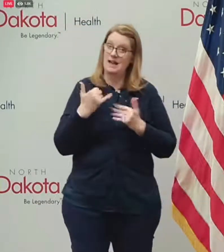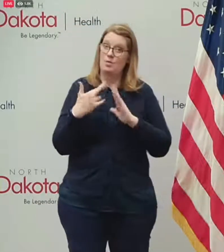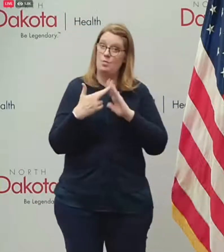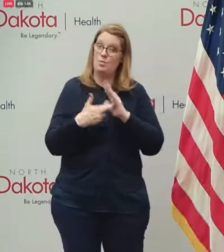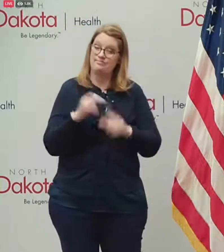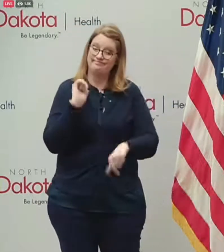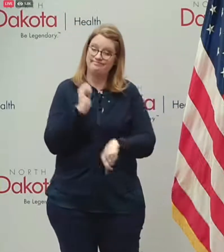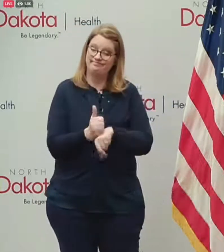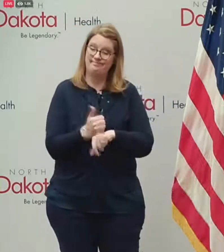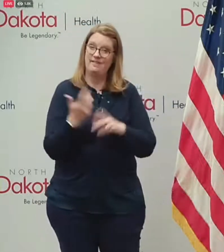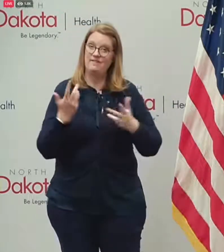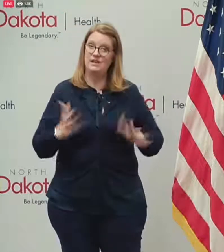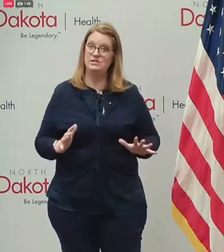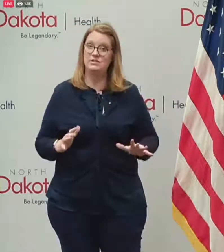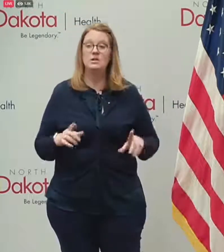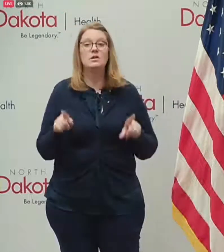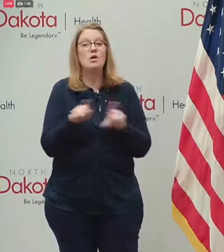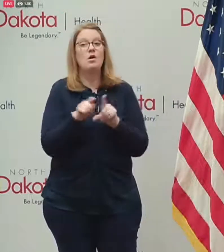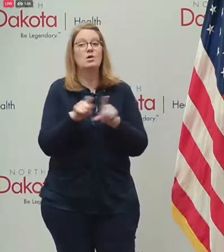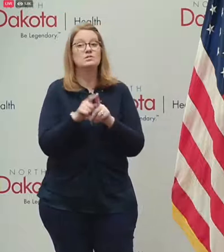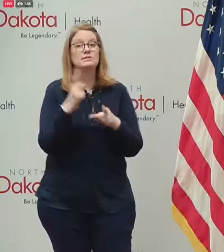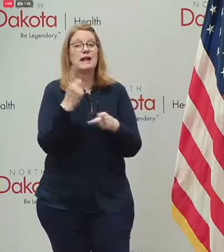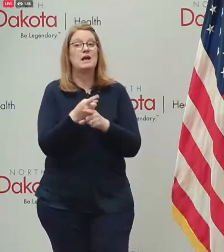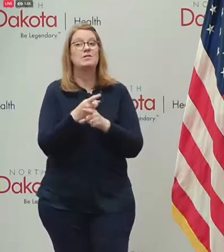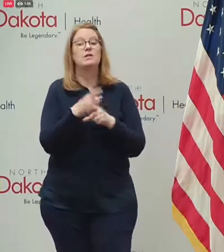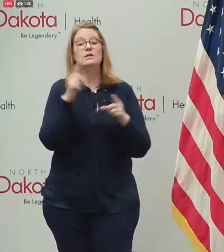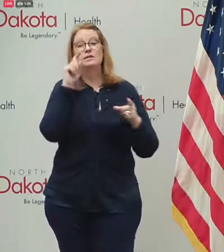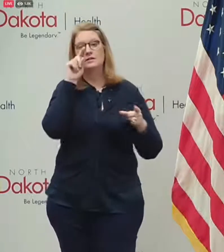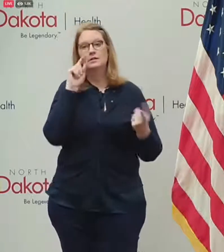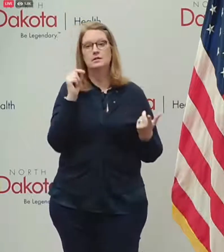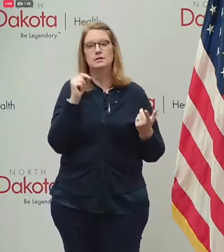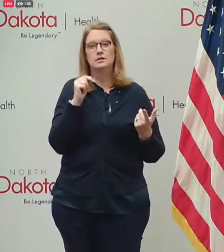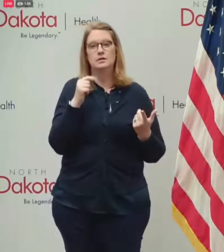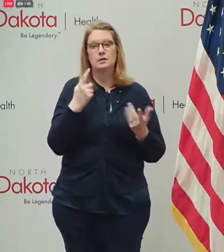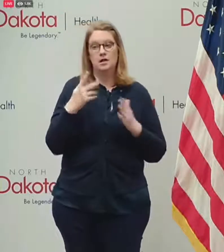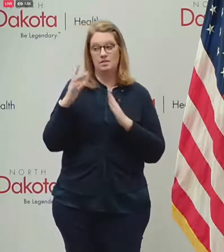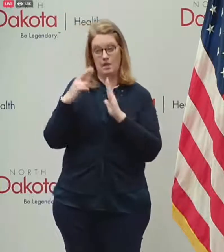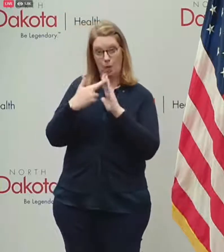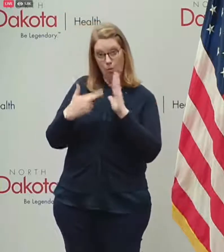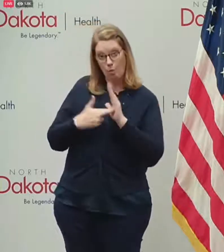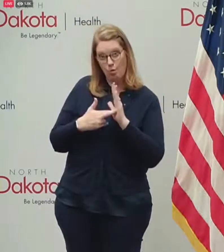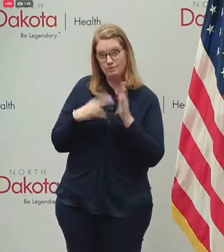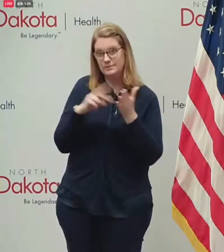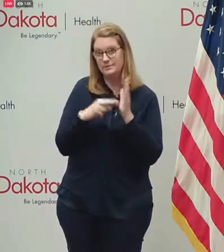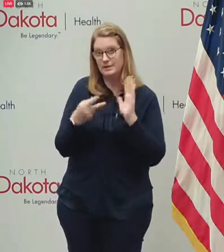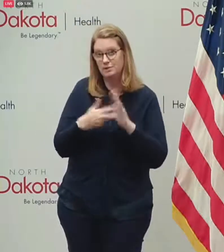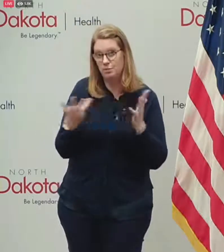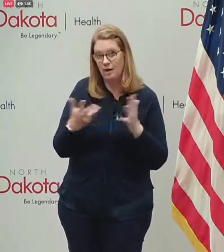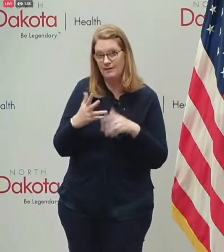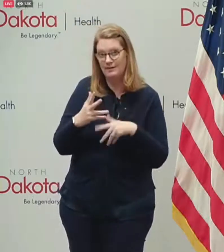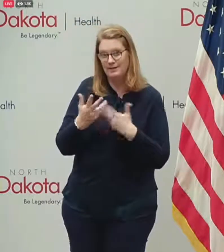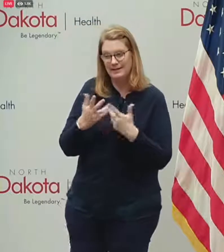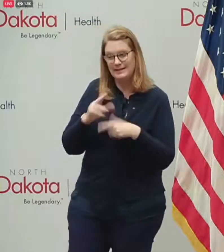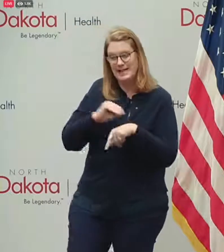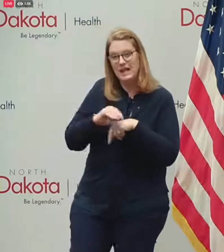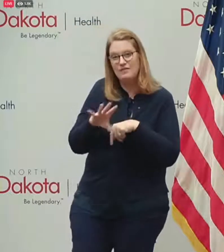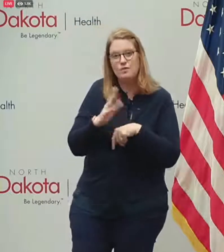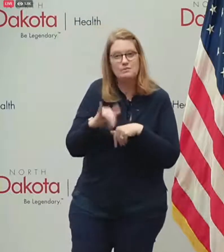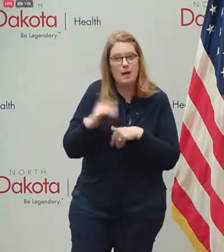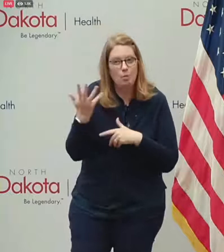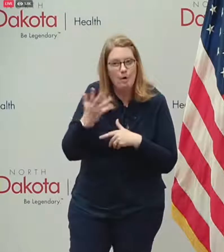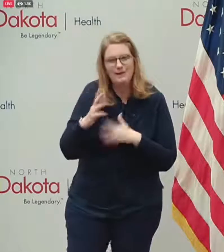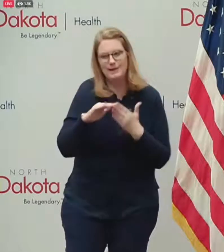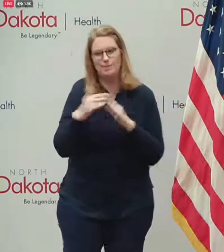now. And what he also said was accurate, which is part of their rules are based on the amount of community spread. We've got community spread. So